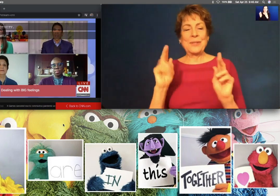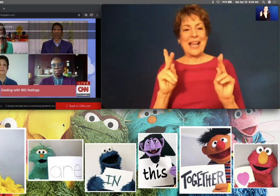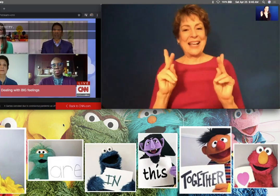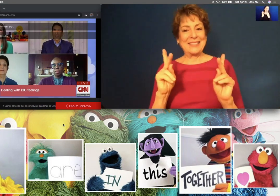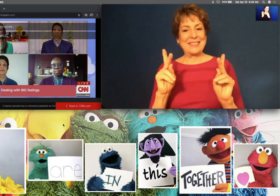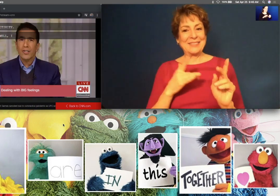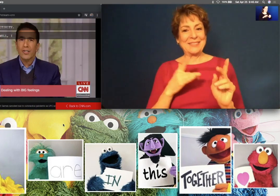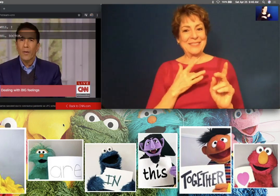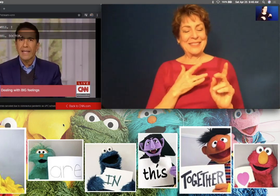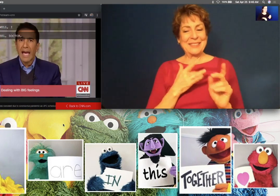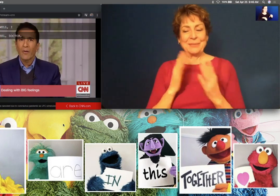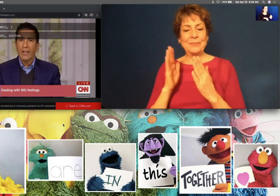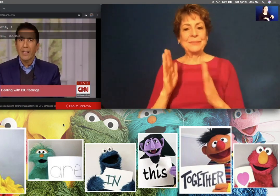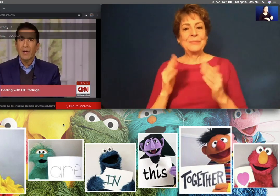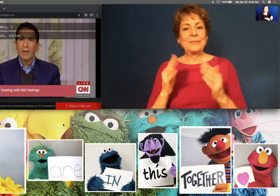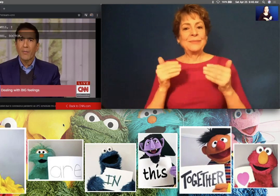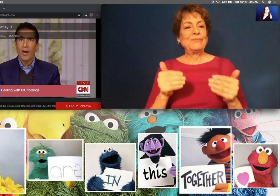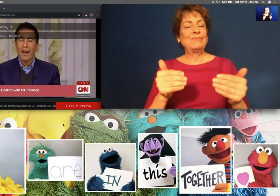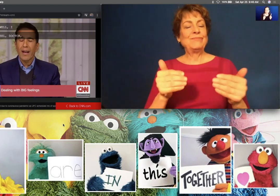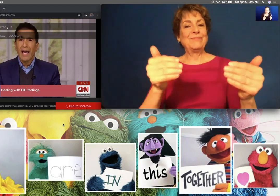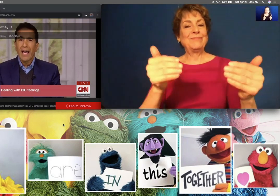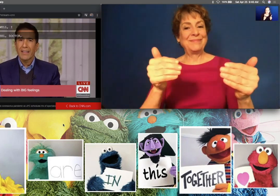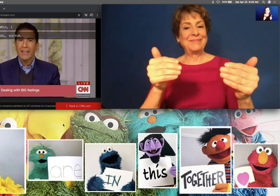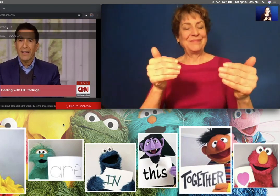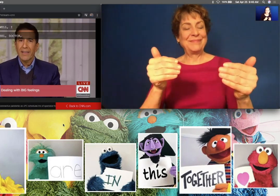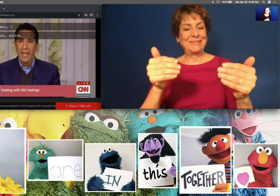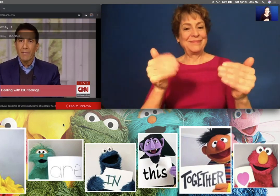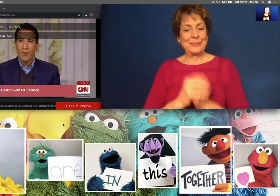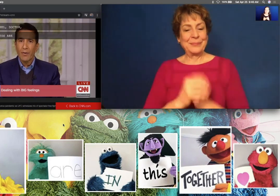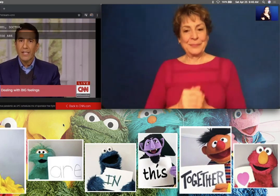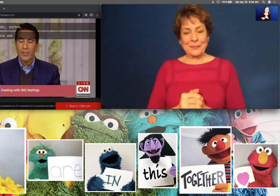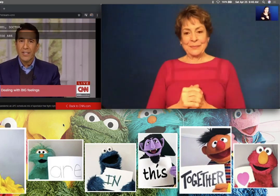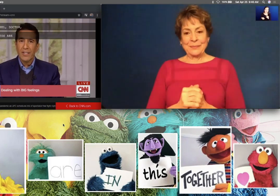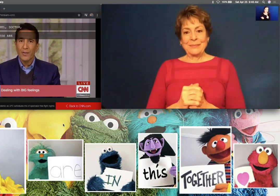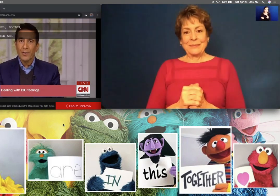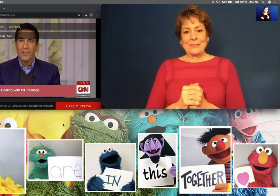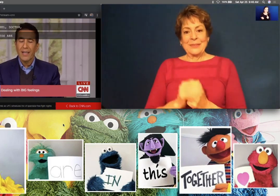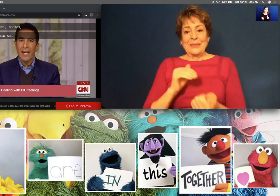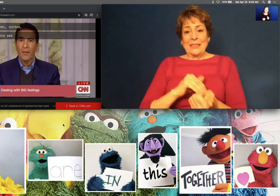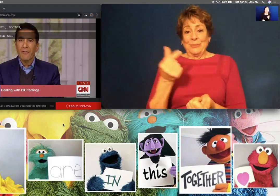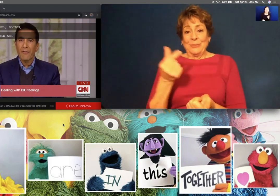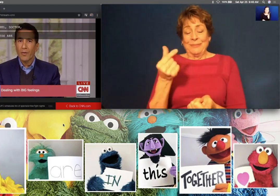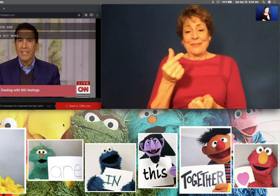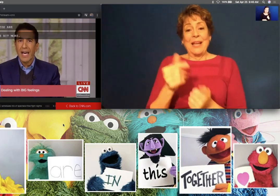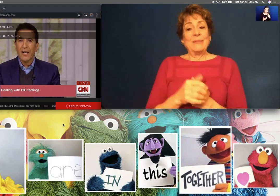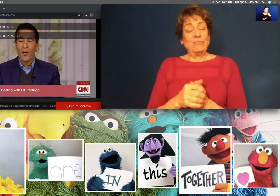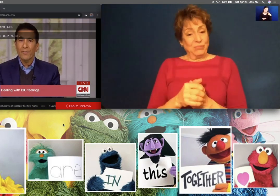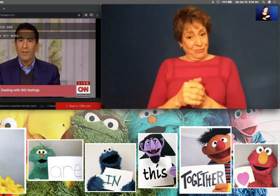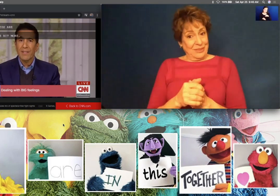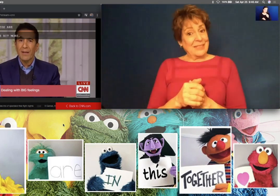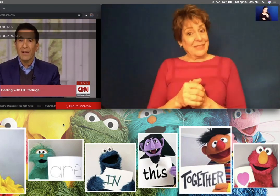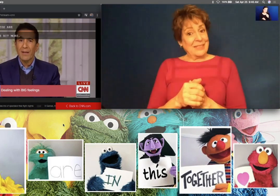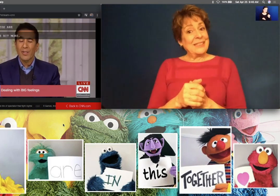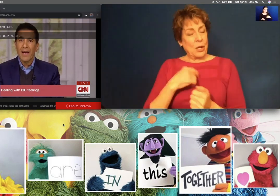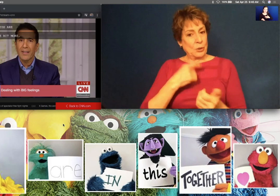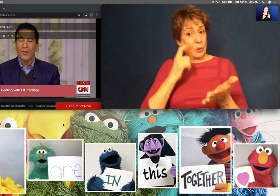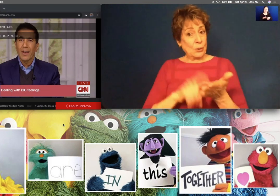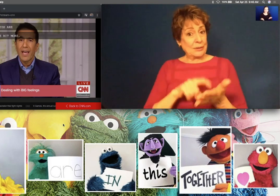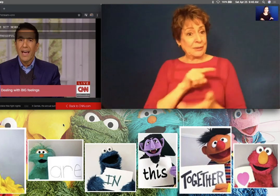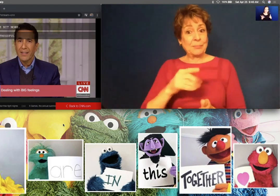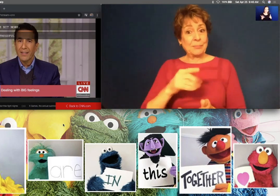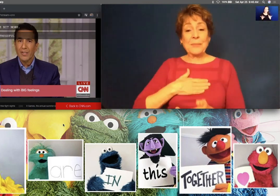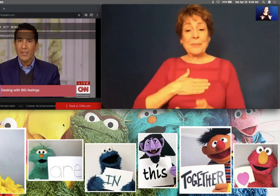I have to say as well, you know, I don't know how you feel, Doctor, but I find that my kids are slowing down a little bit